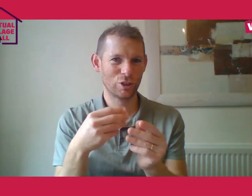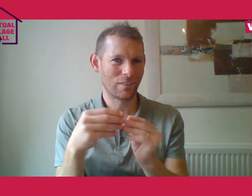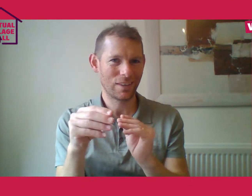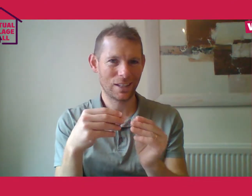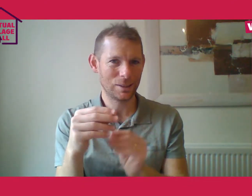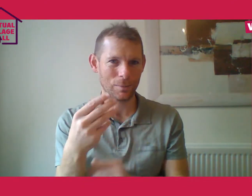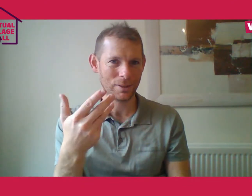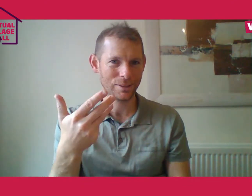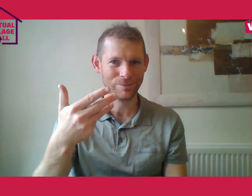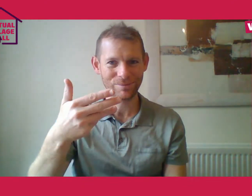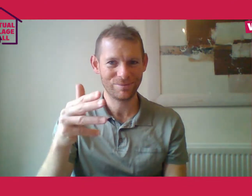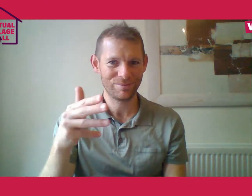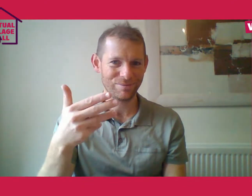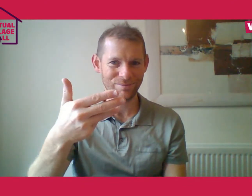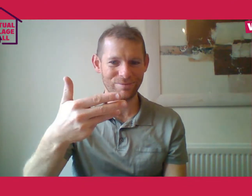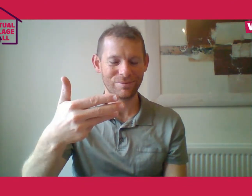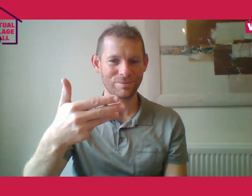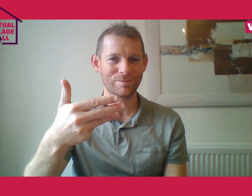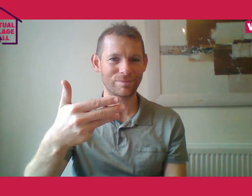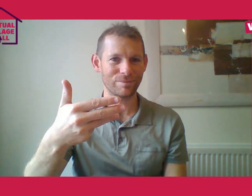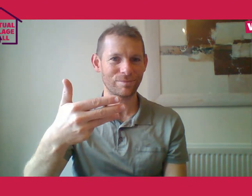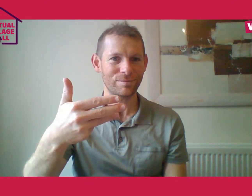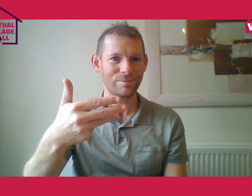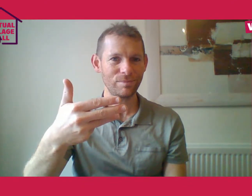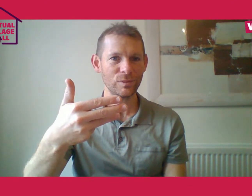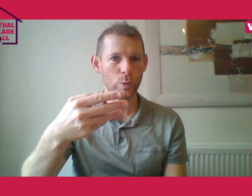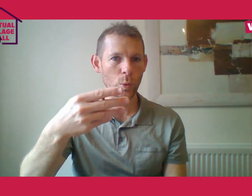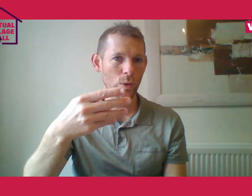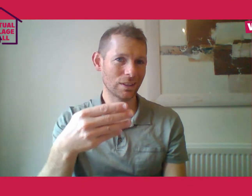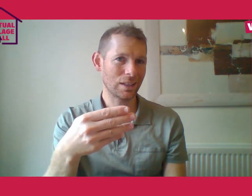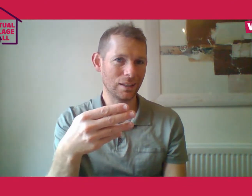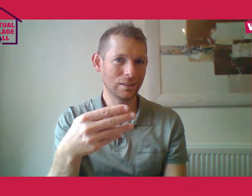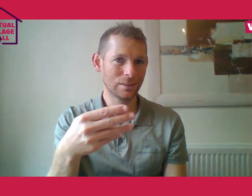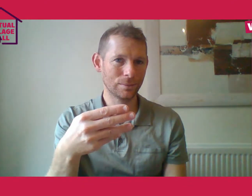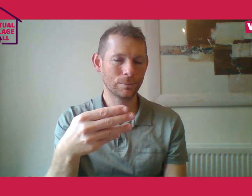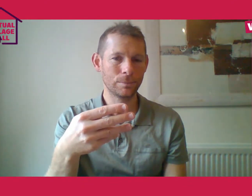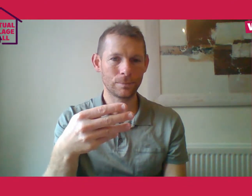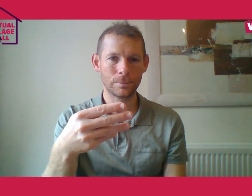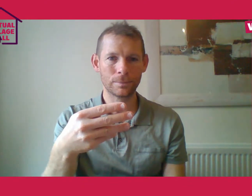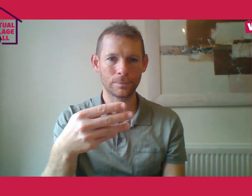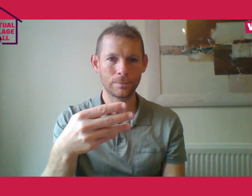position. They're not so flexible sometimes. So you can do 9 either way.